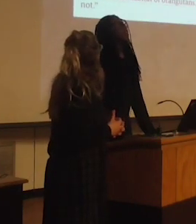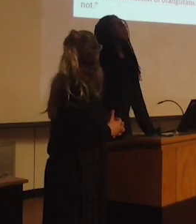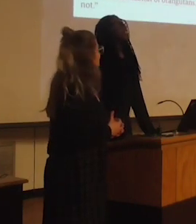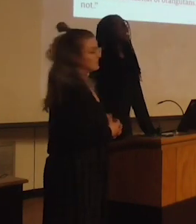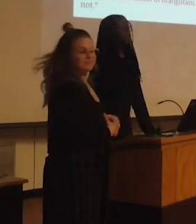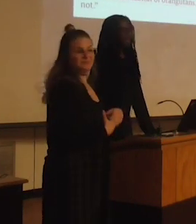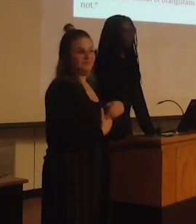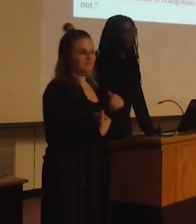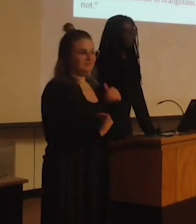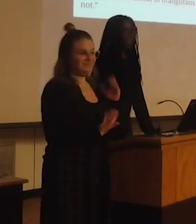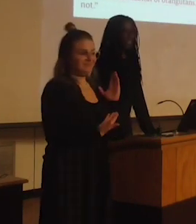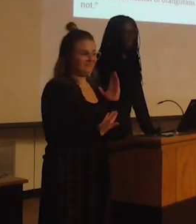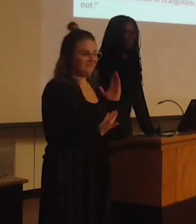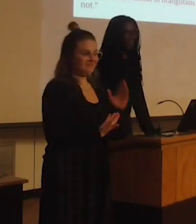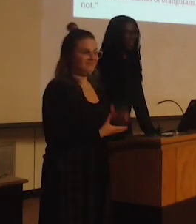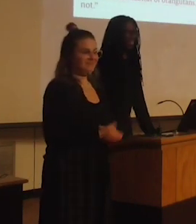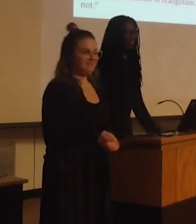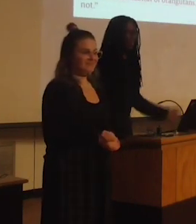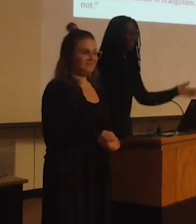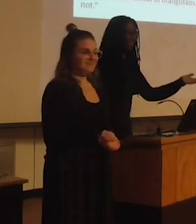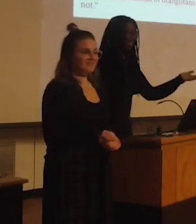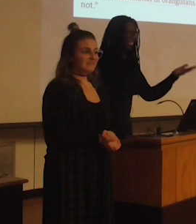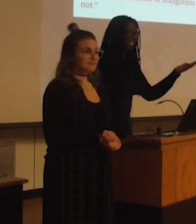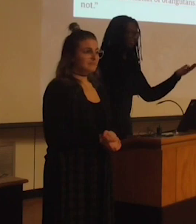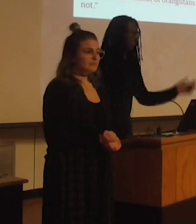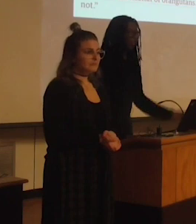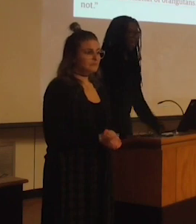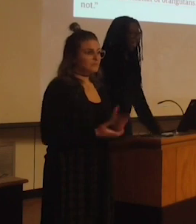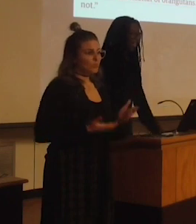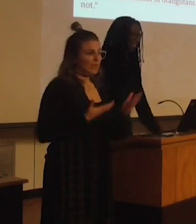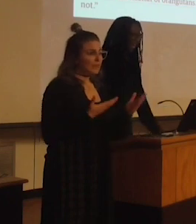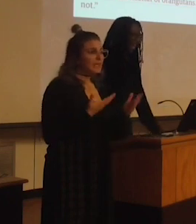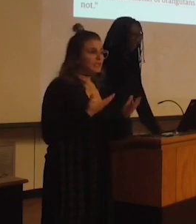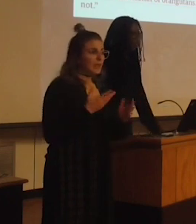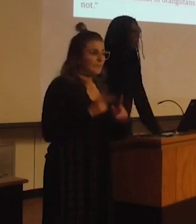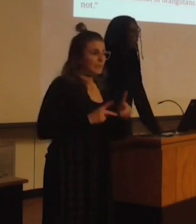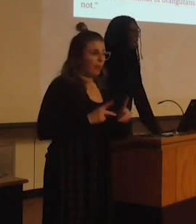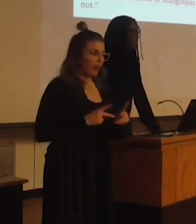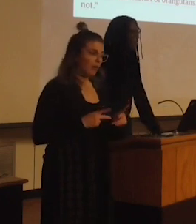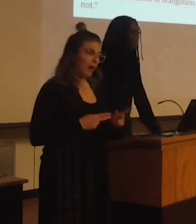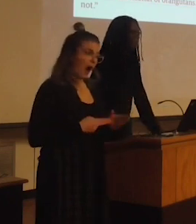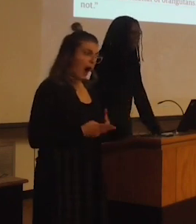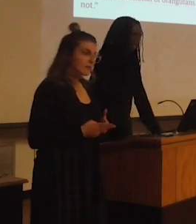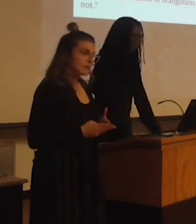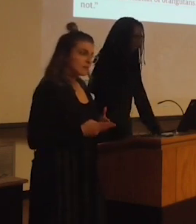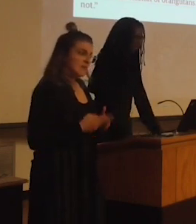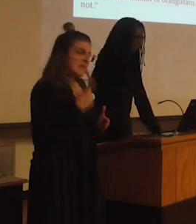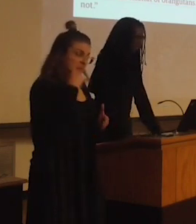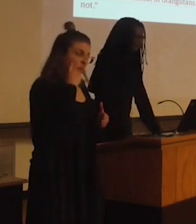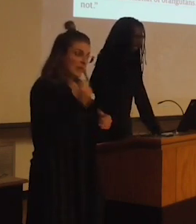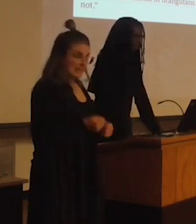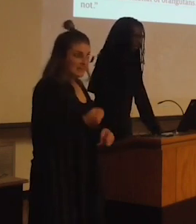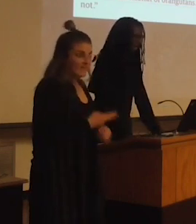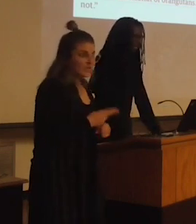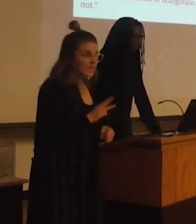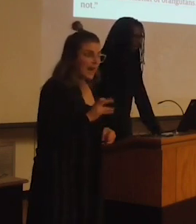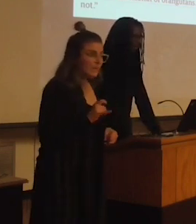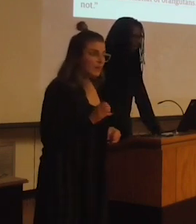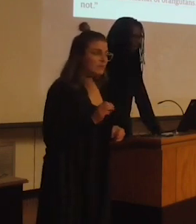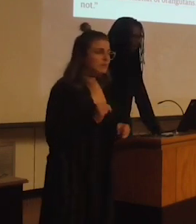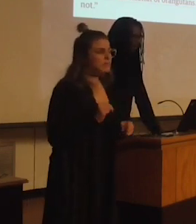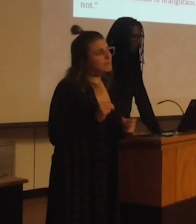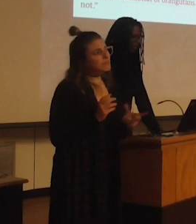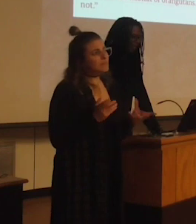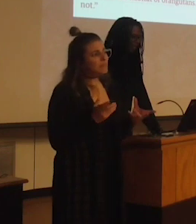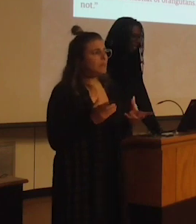Make your own spreadable butter. These are recommendations that people honestly have for how to defeat capitalism. A small